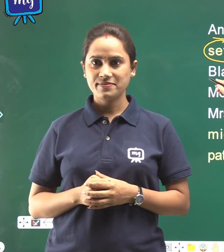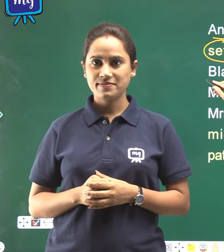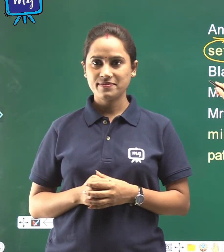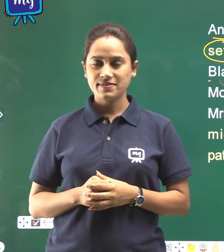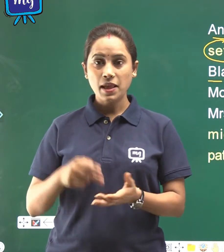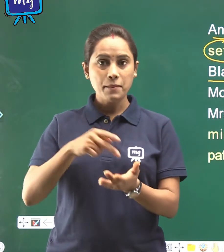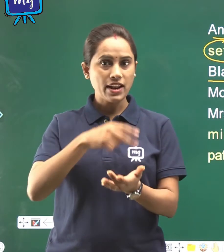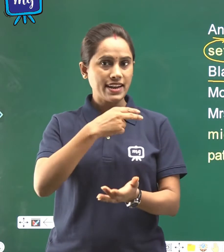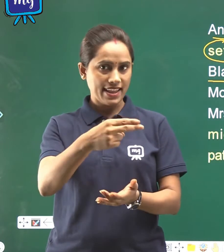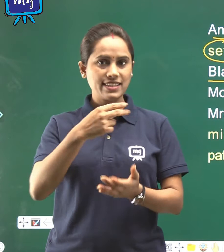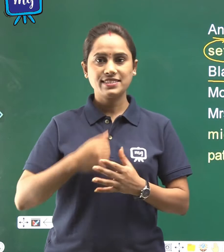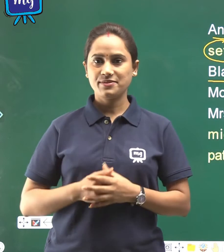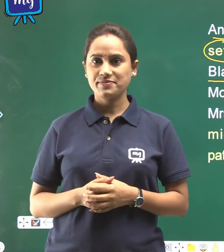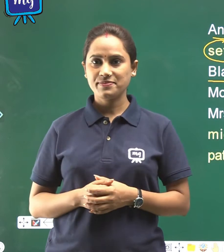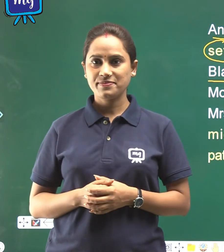Blenheim Terrace